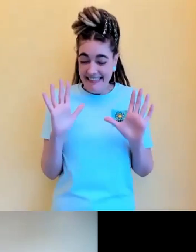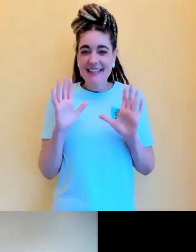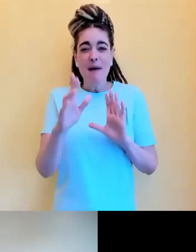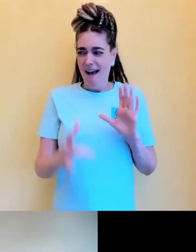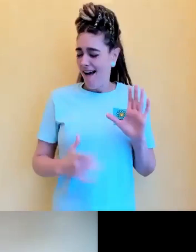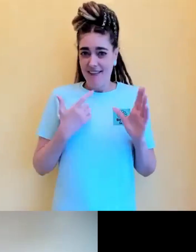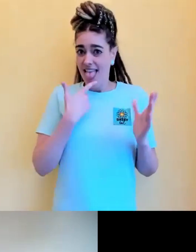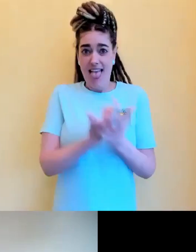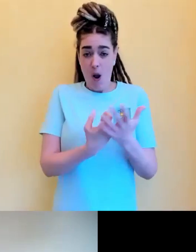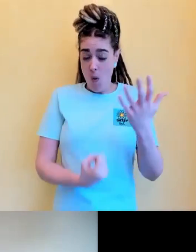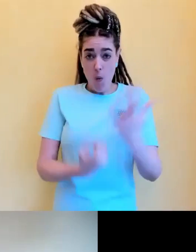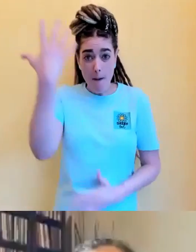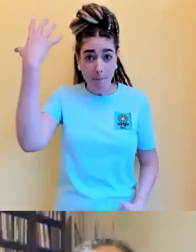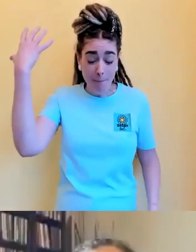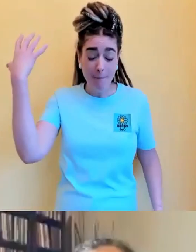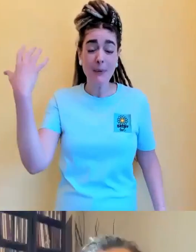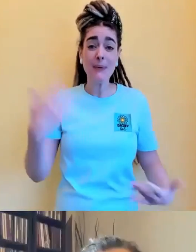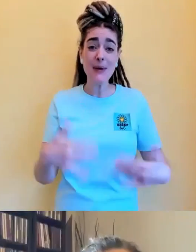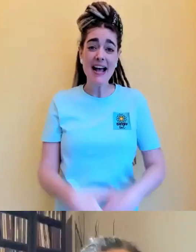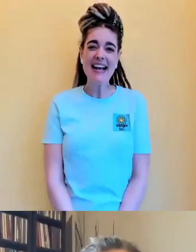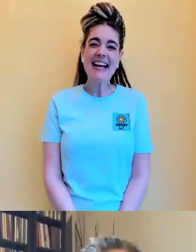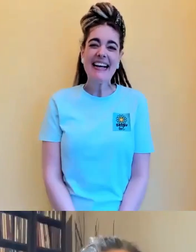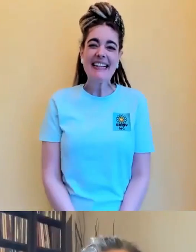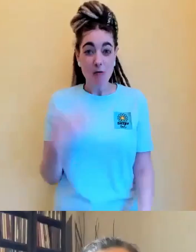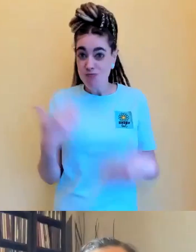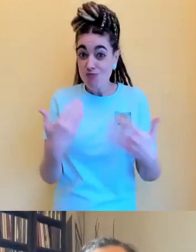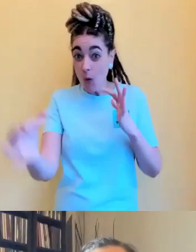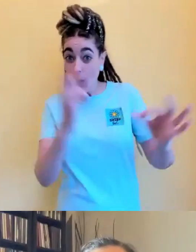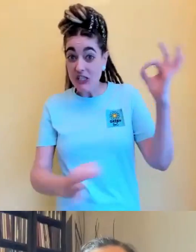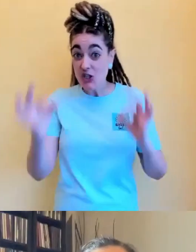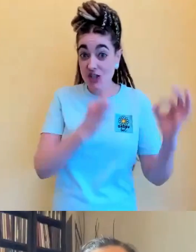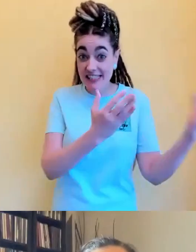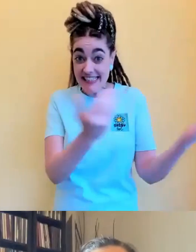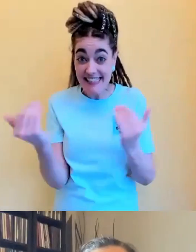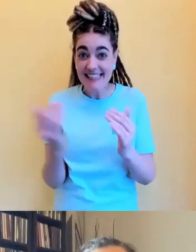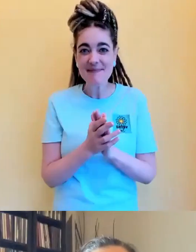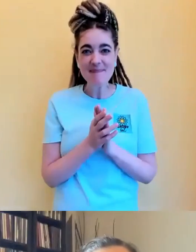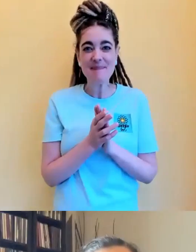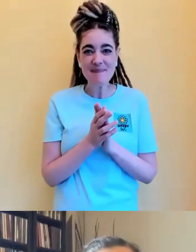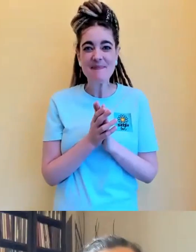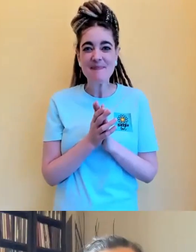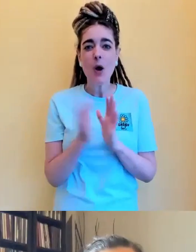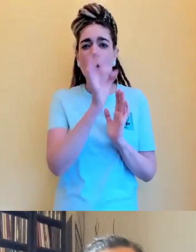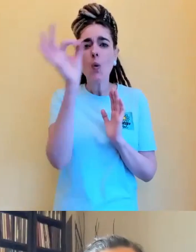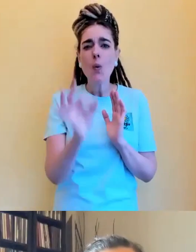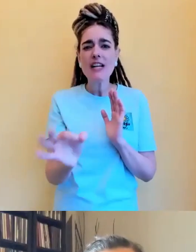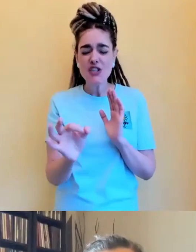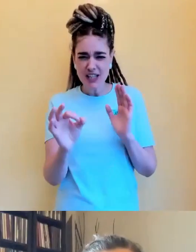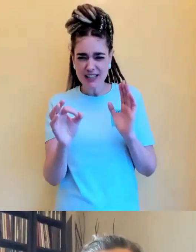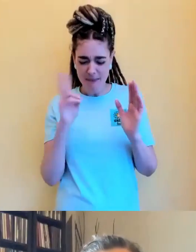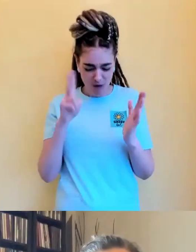on. So let's get on with the questions. We've got a question from, hang on a minute, I've got to lift a bit of